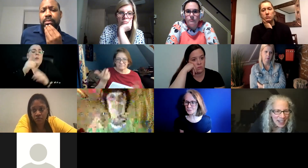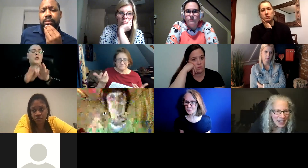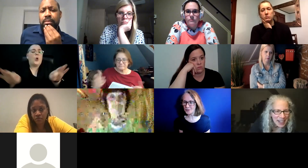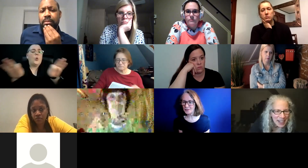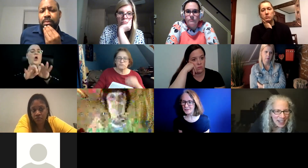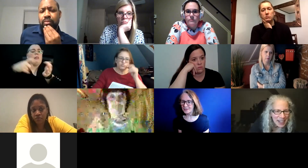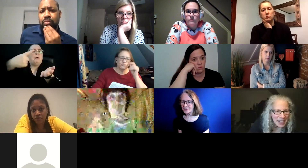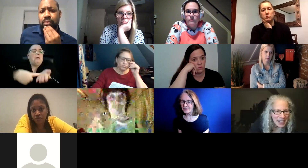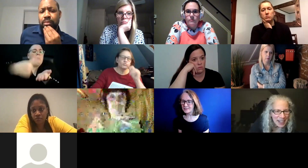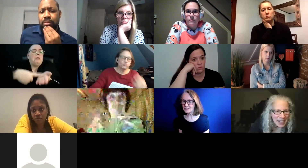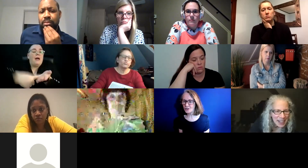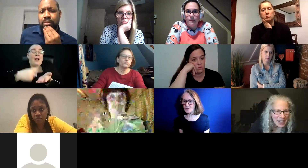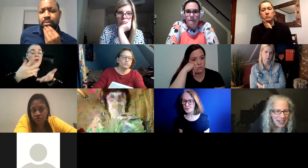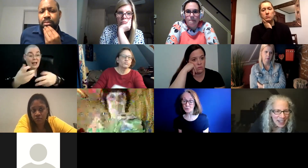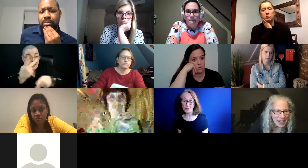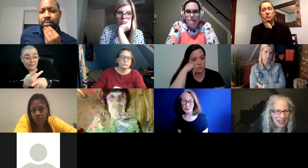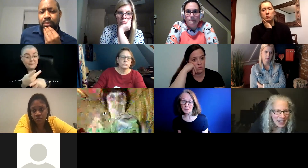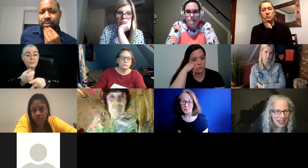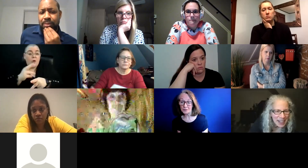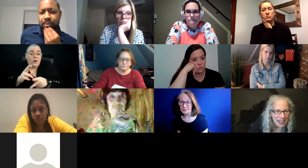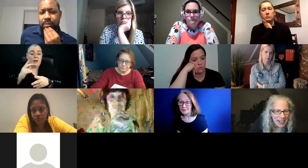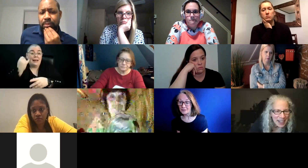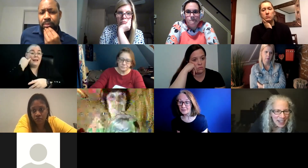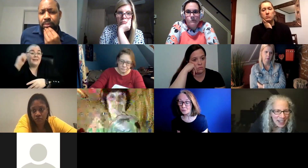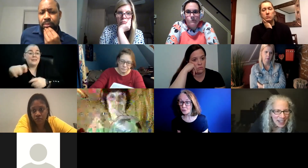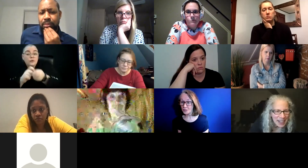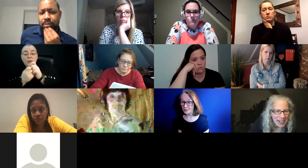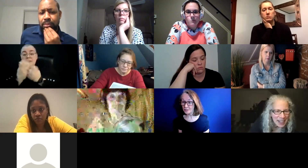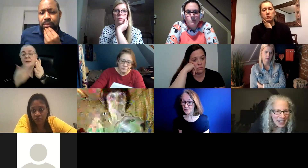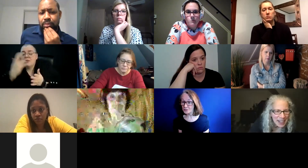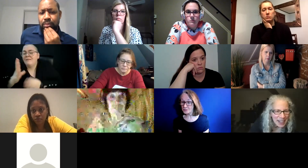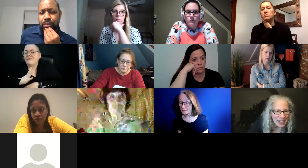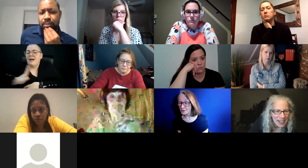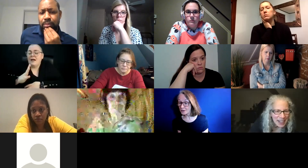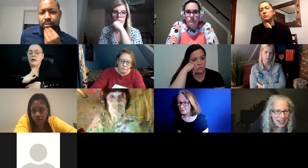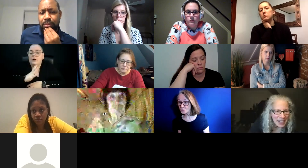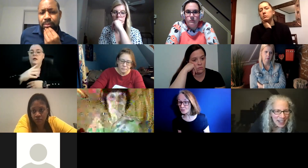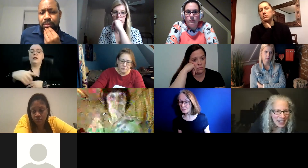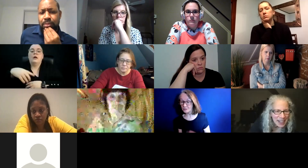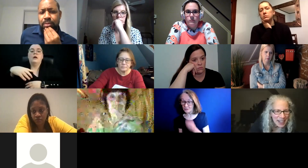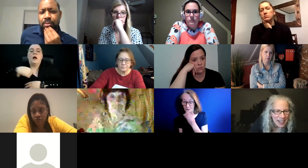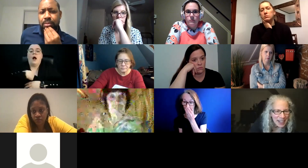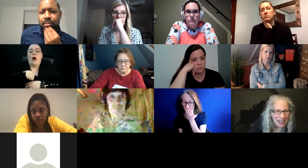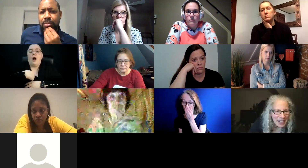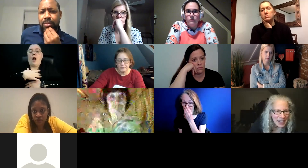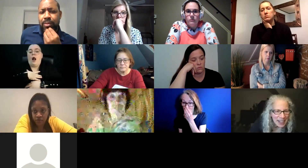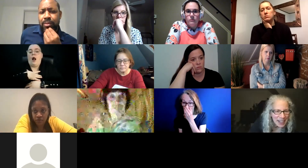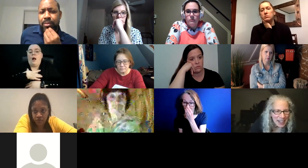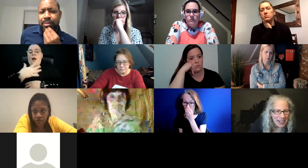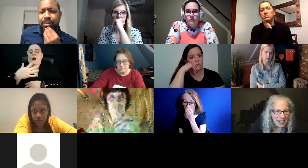better. I think it's always worth talking about whether we're going to keep it on the same night of the week or we're going to make it